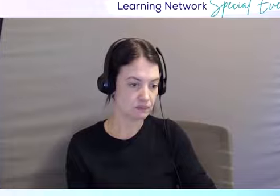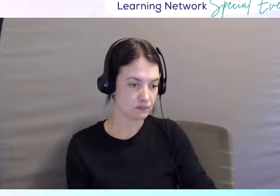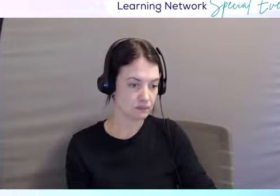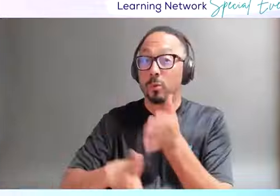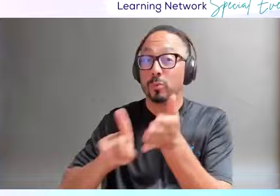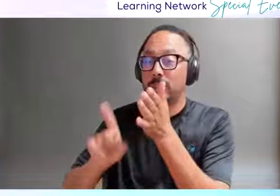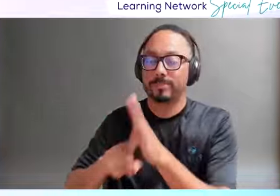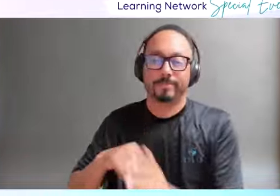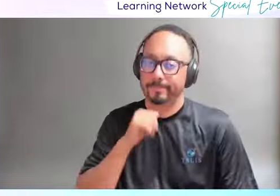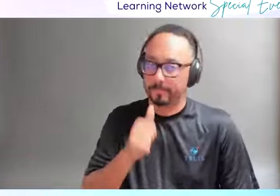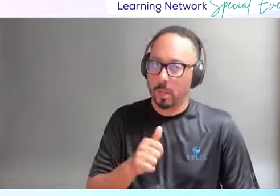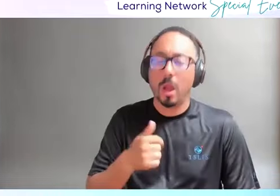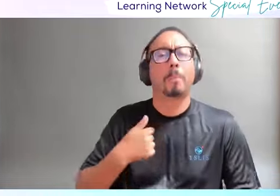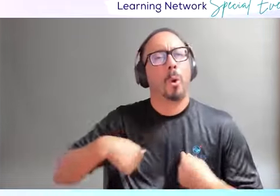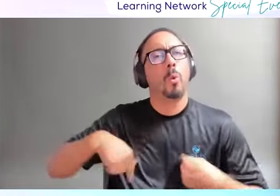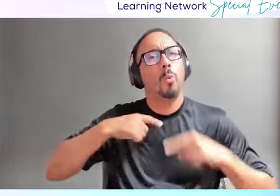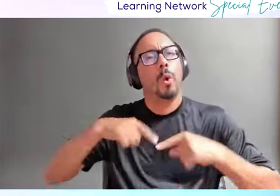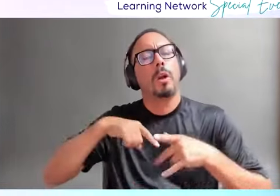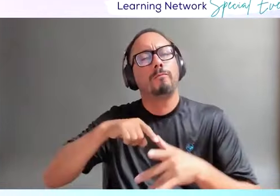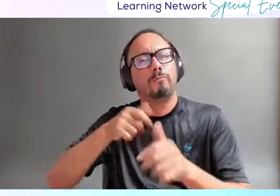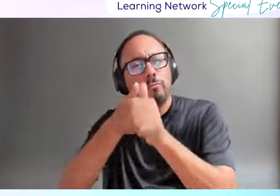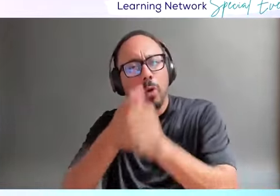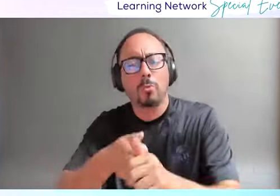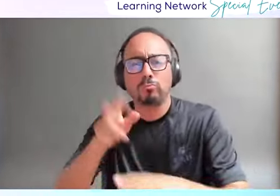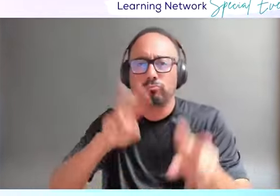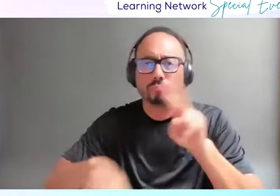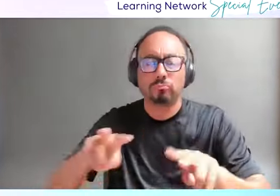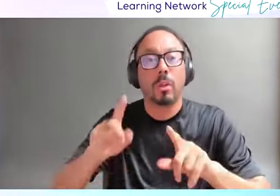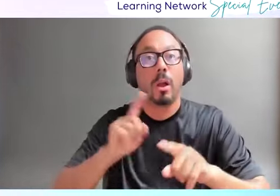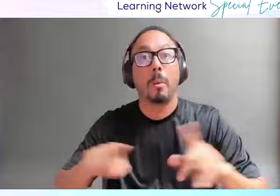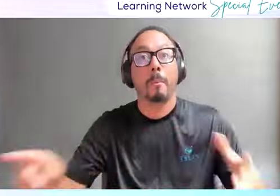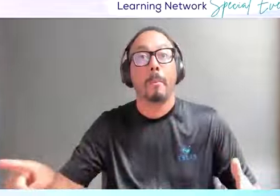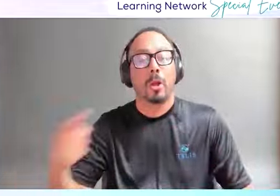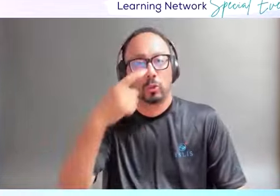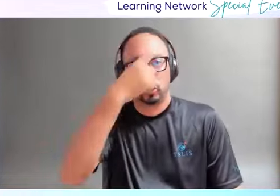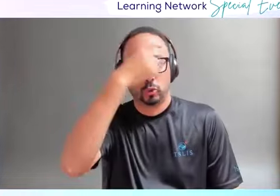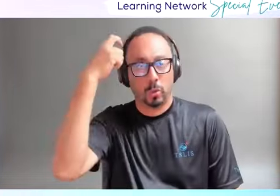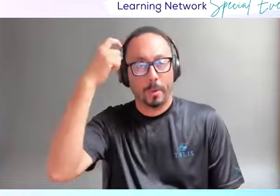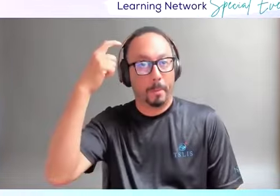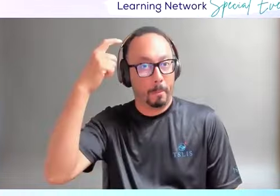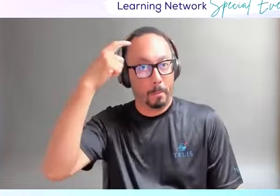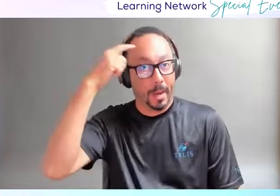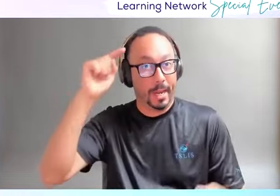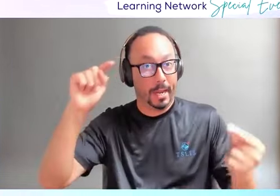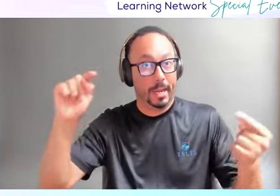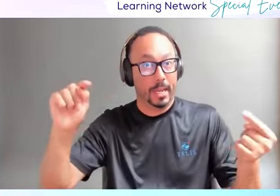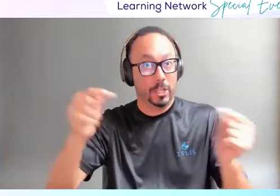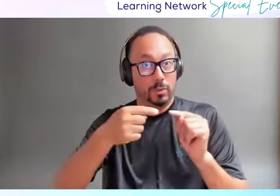it's a very promising area because traumatic brain injury, as anyone knows, can have